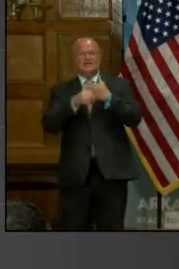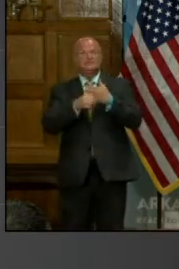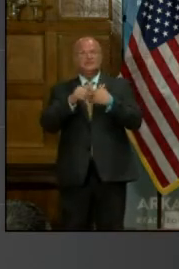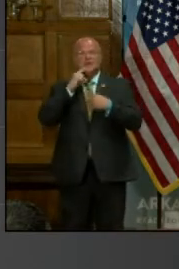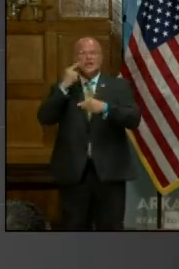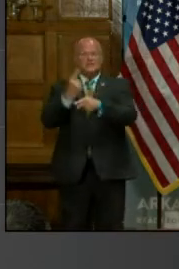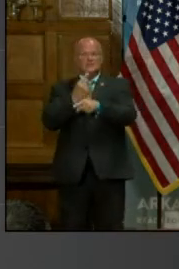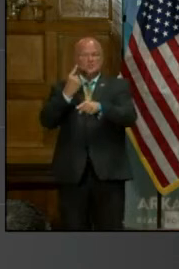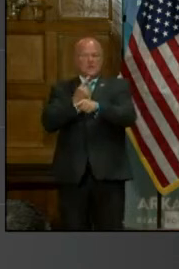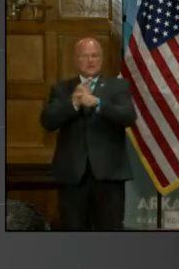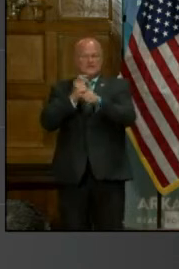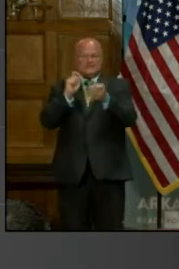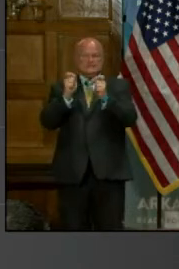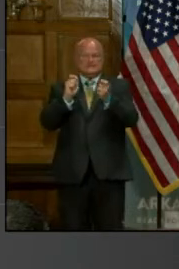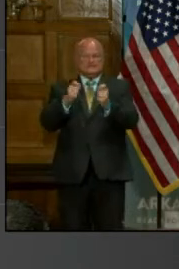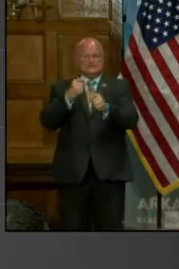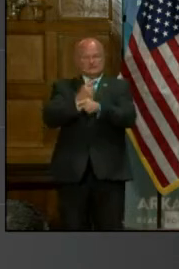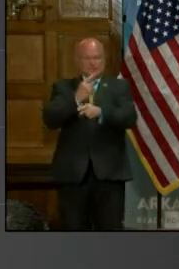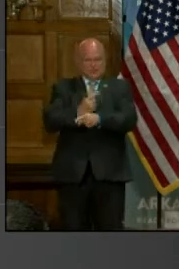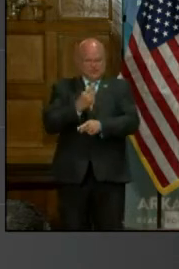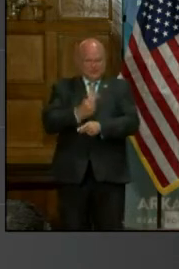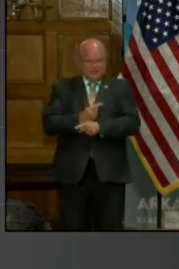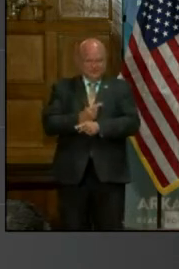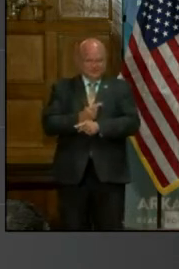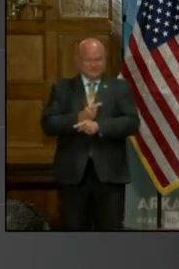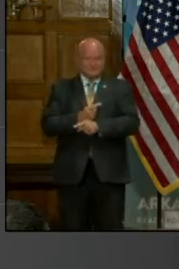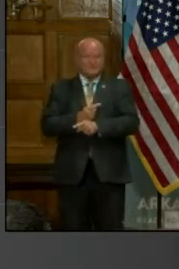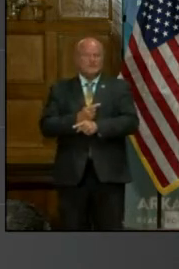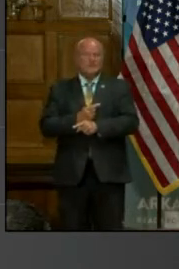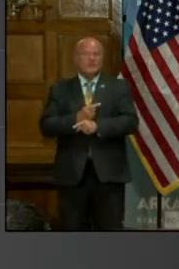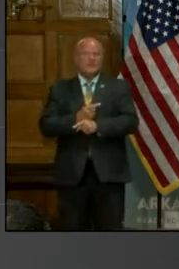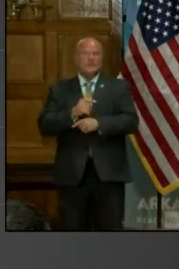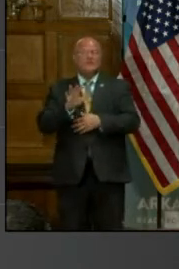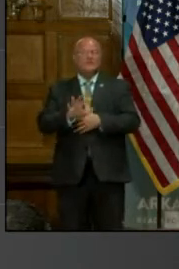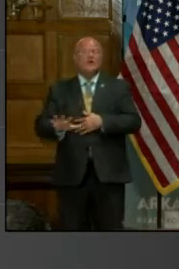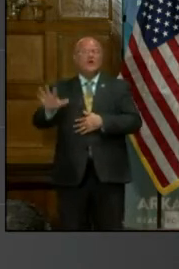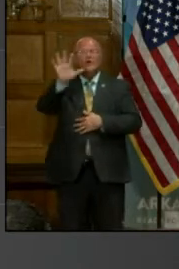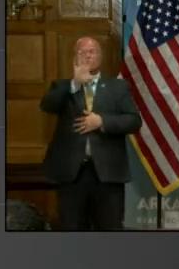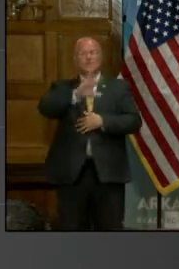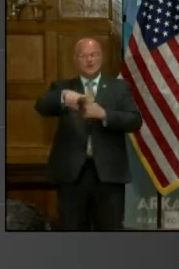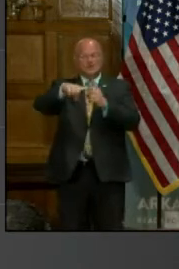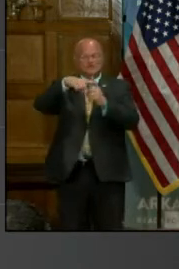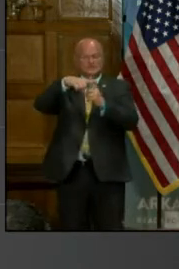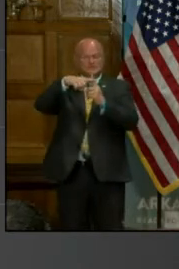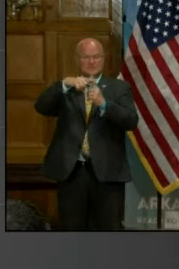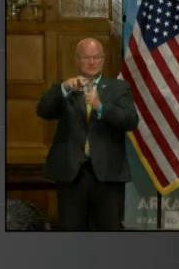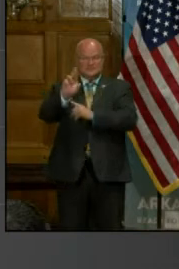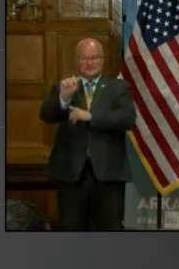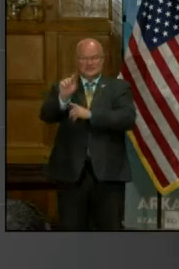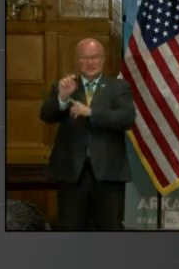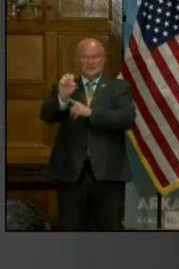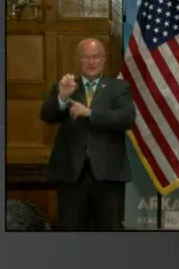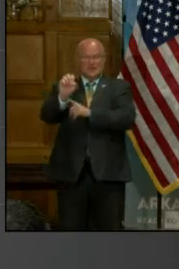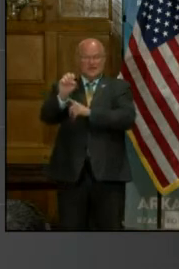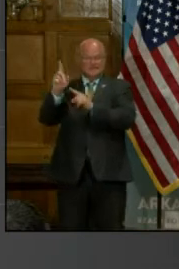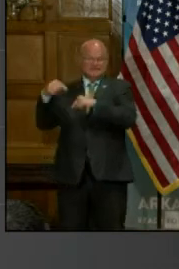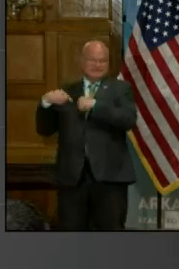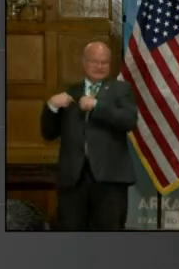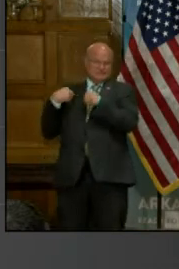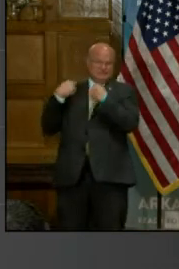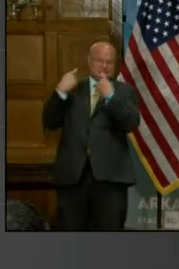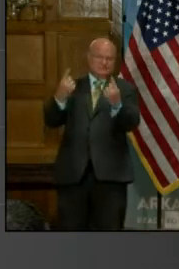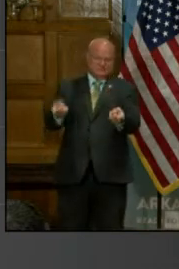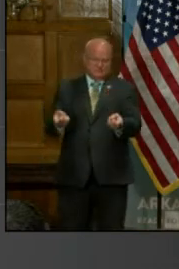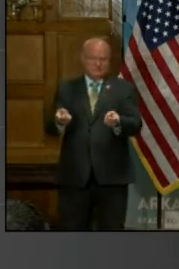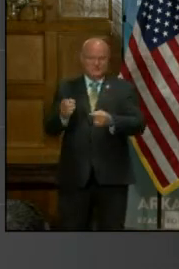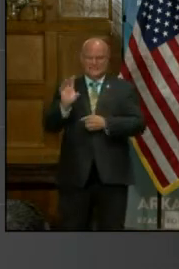is corrected or it's adjusted. And the look at the overall positivity rate through that timeline